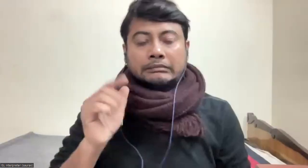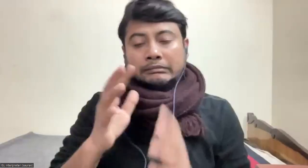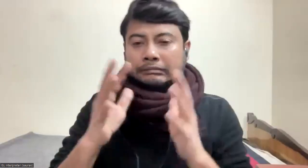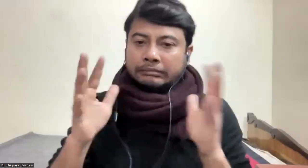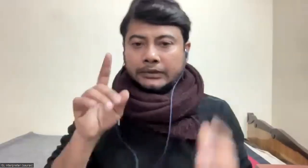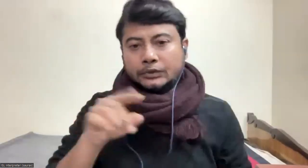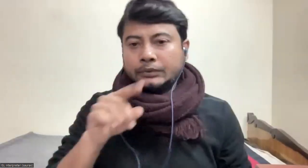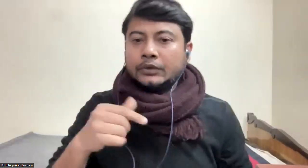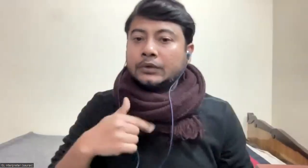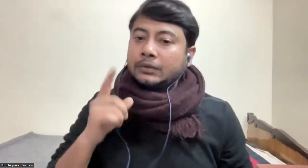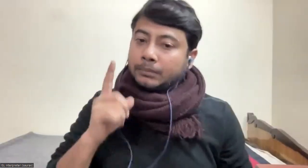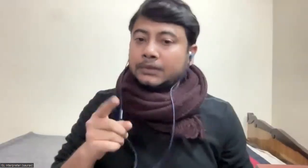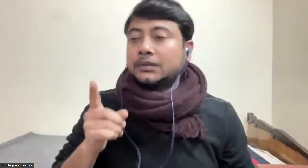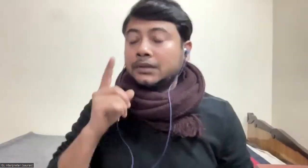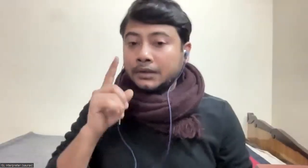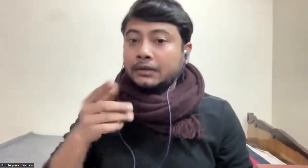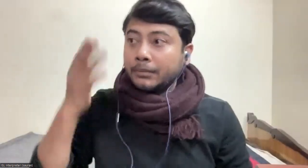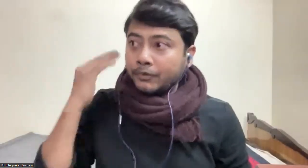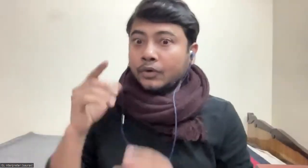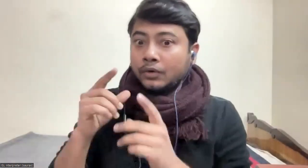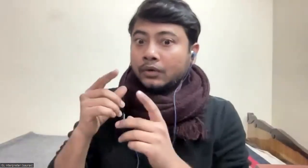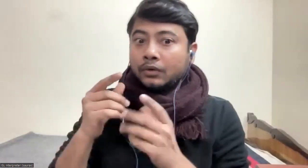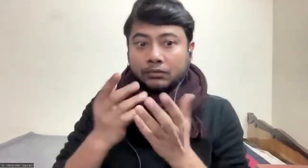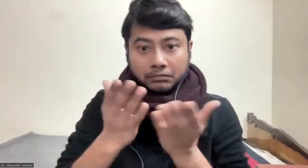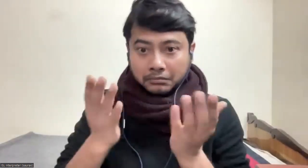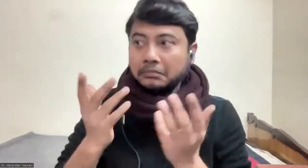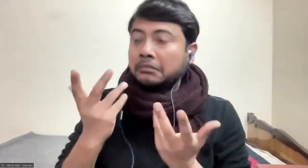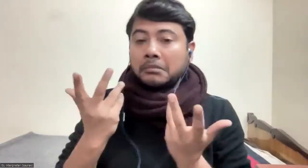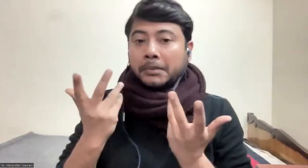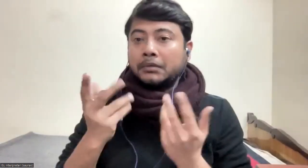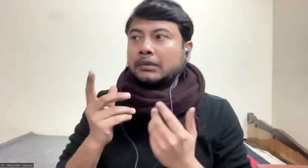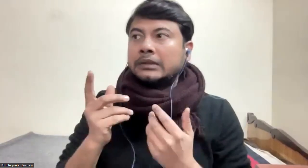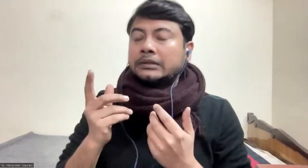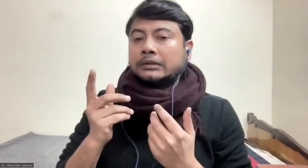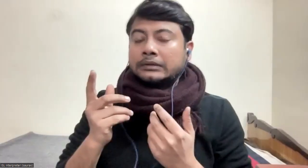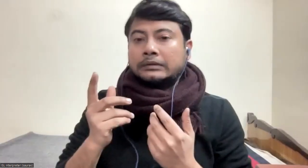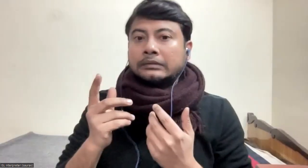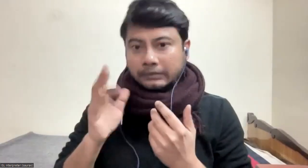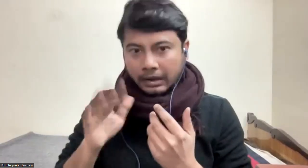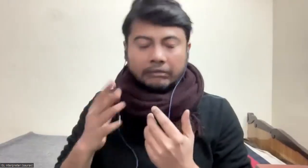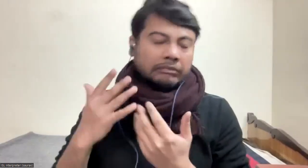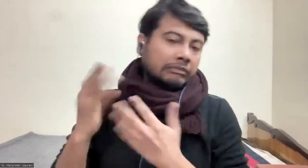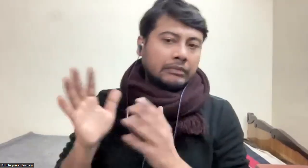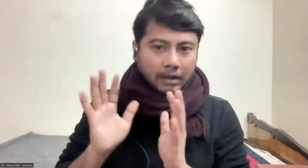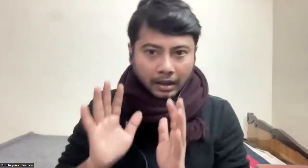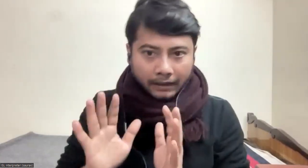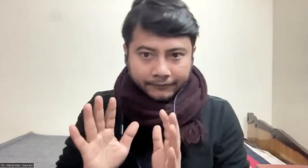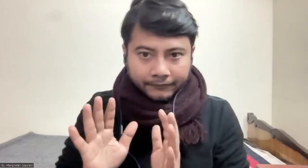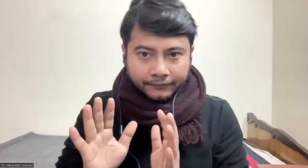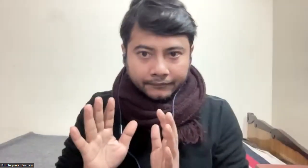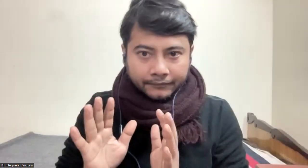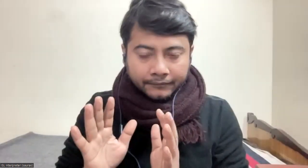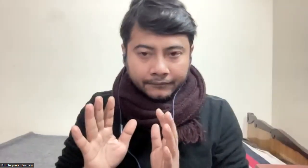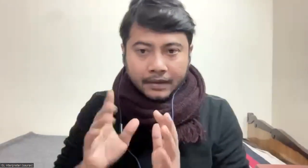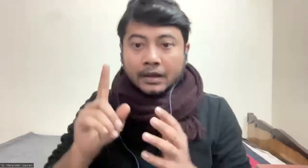for forgiveness. We have to straight away approach, like in point number 1, we offended somebody, some Vaishnava or some